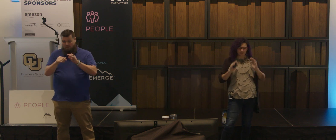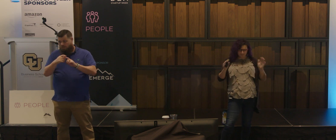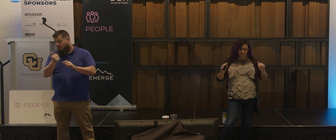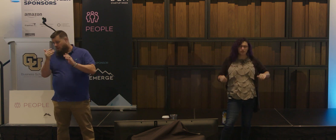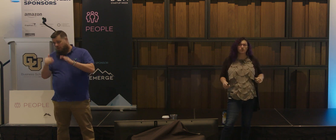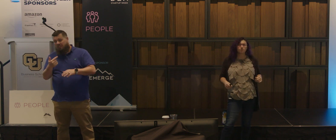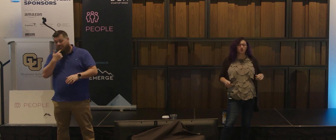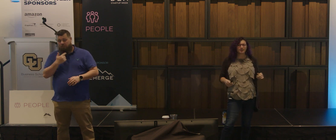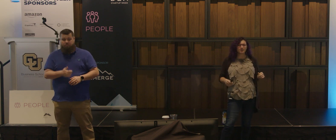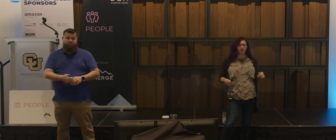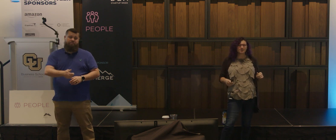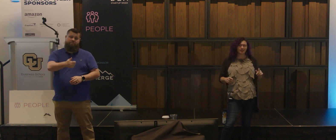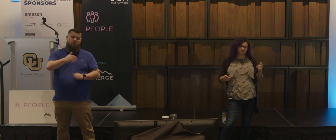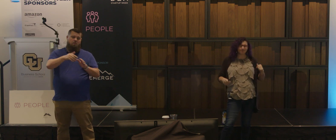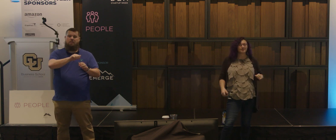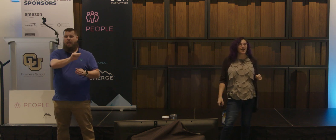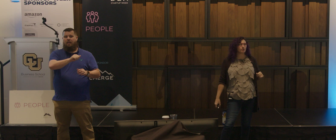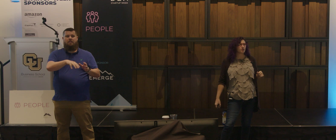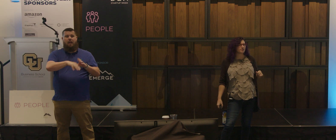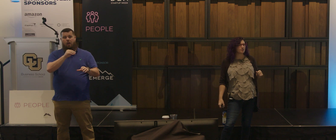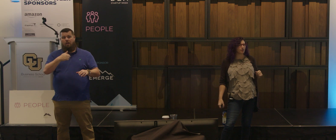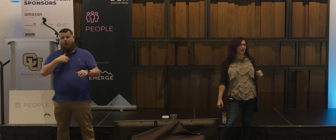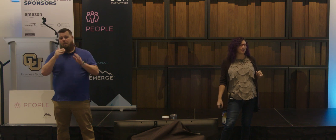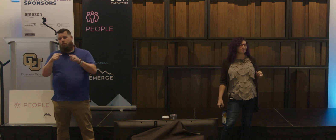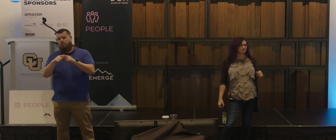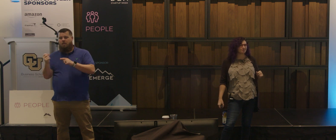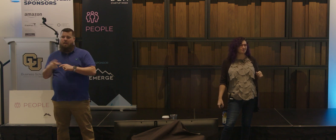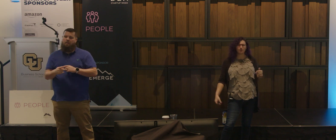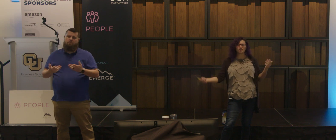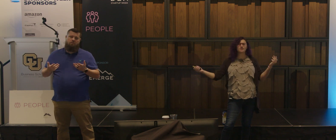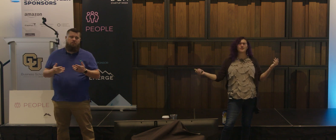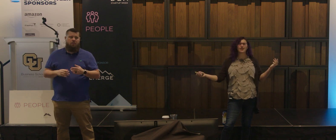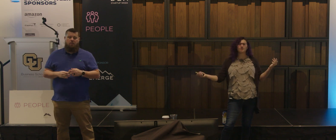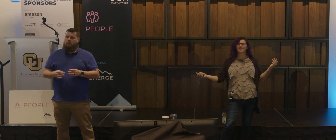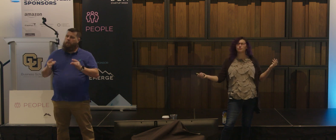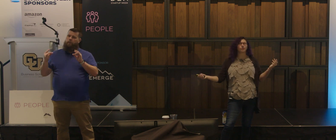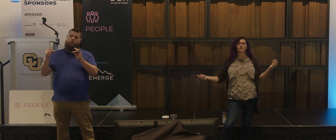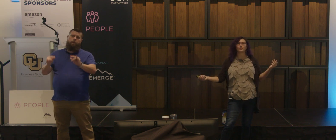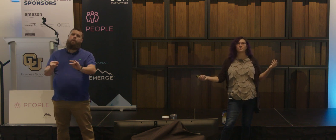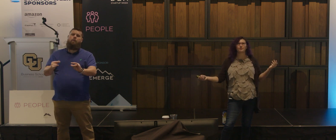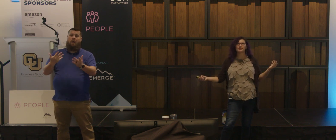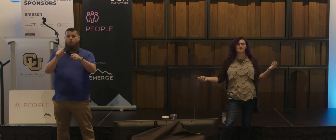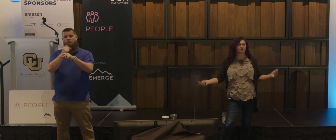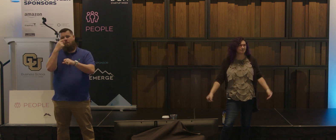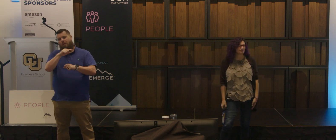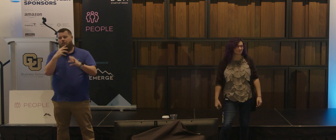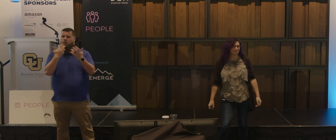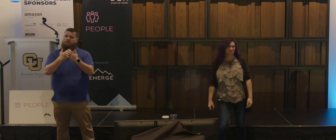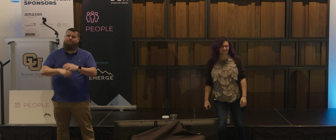who said, person A is out sick, I'm your person until they're back. They were just so on top of it. I totally want to work for them. It's